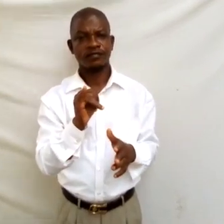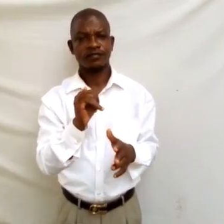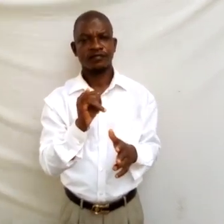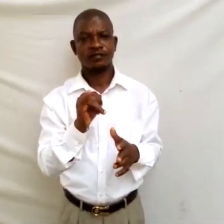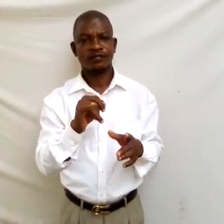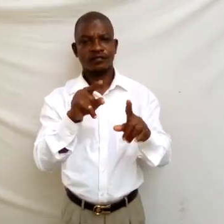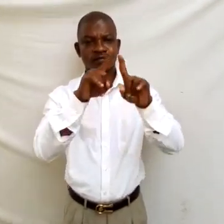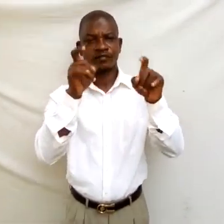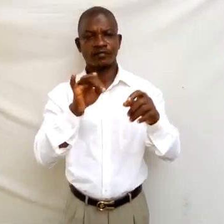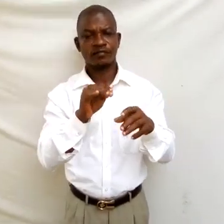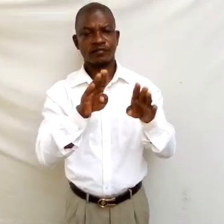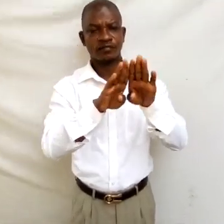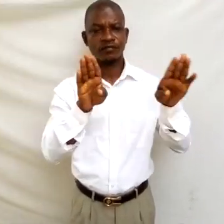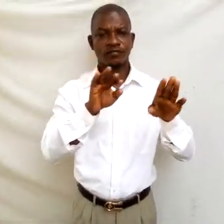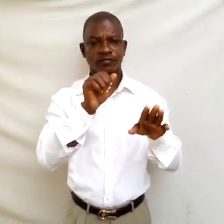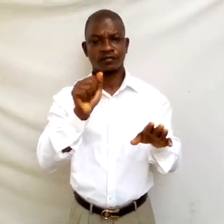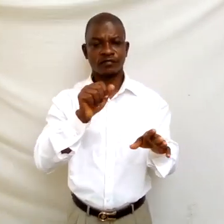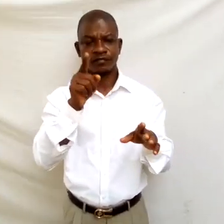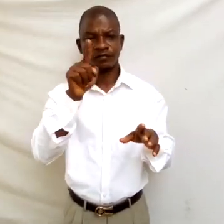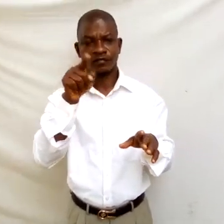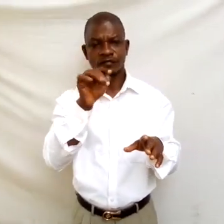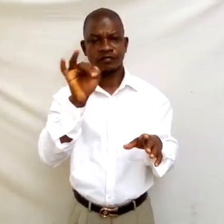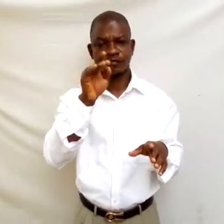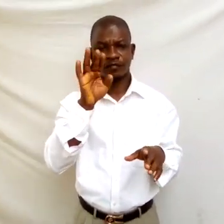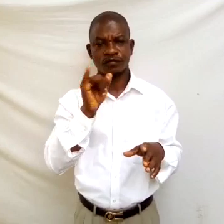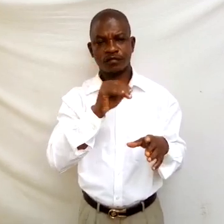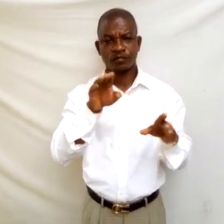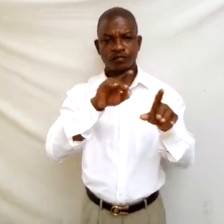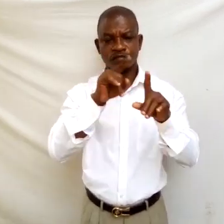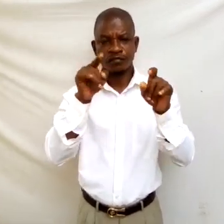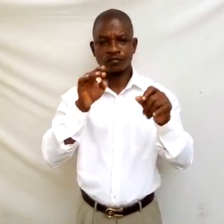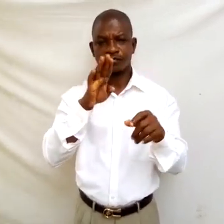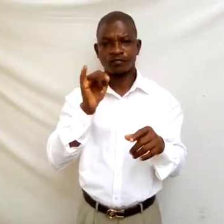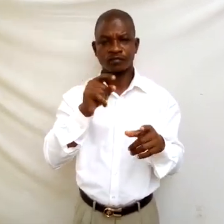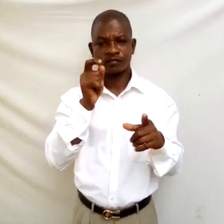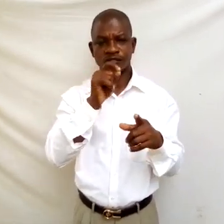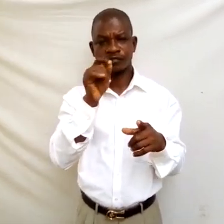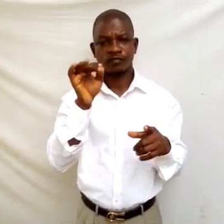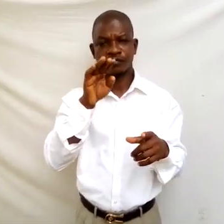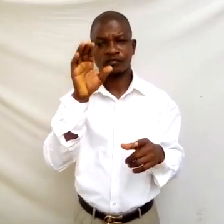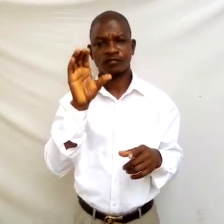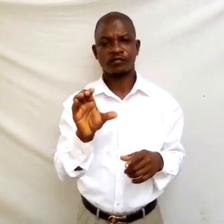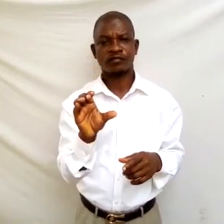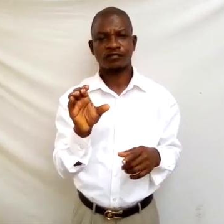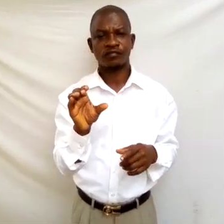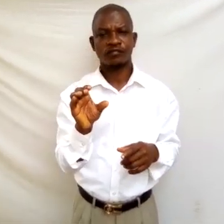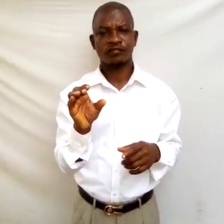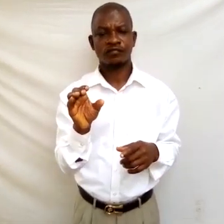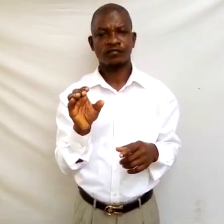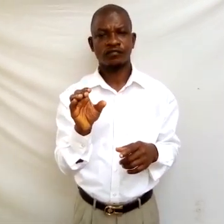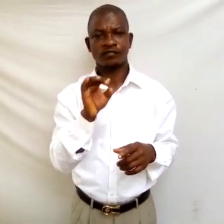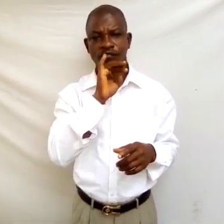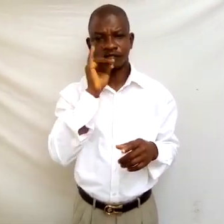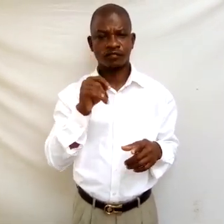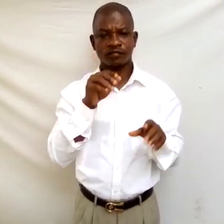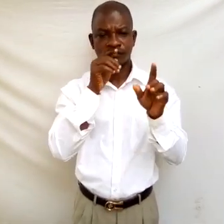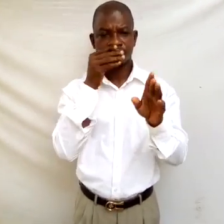bracket open A star B bracket closed star C is equal to